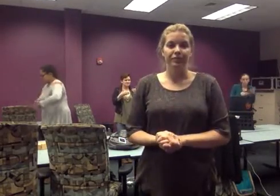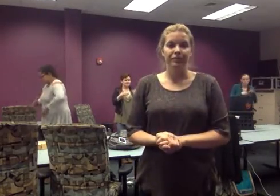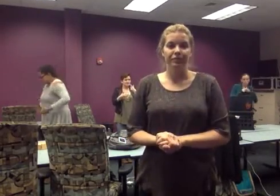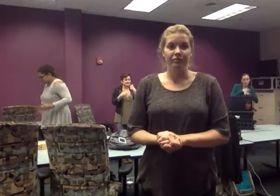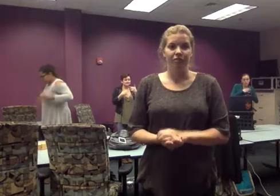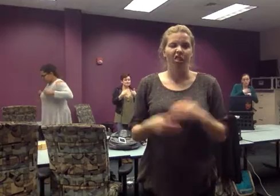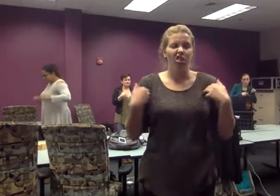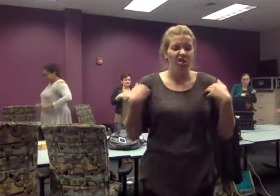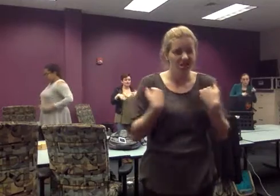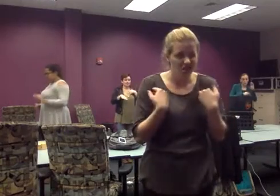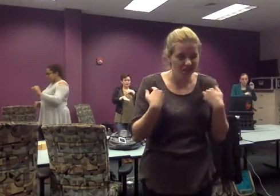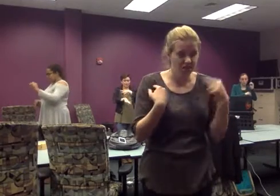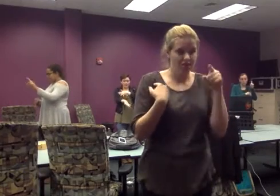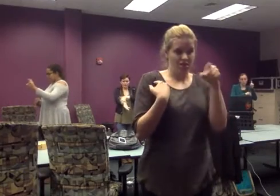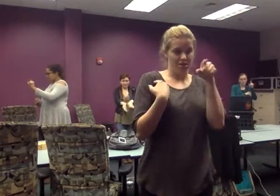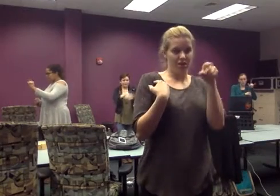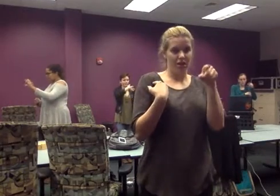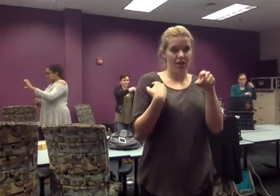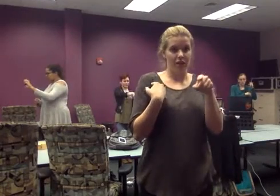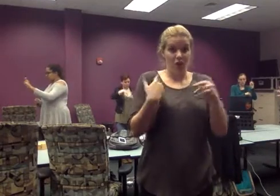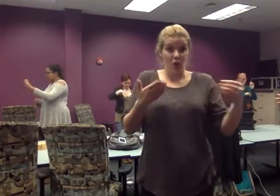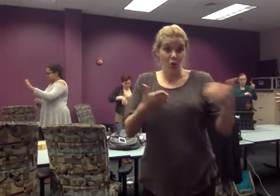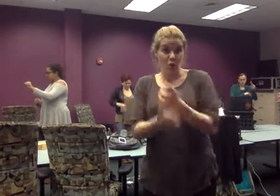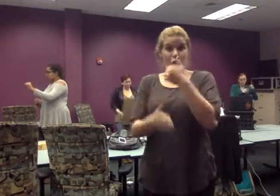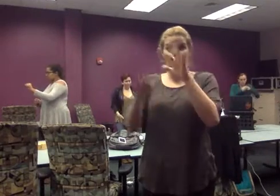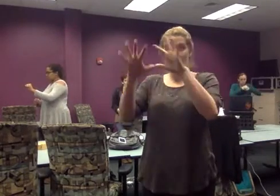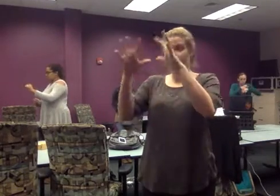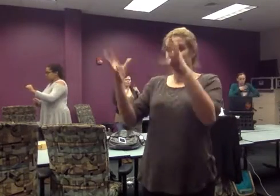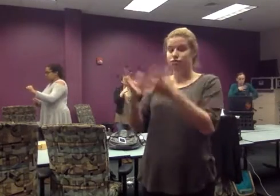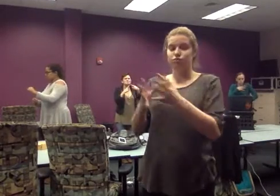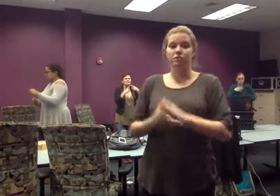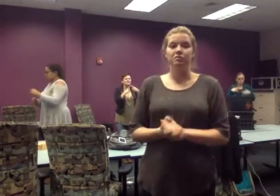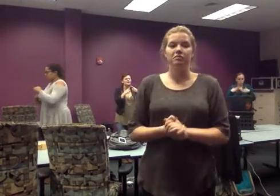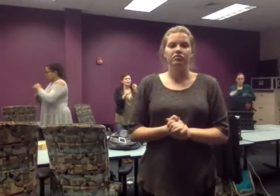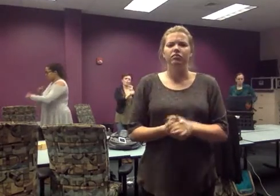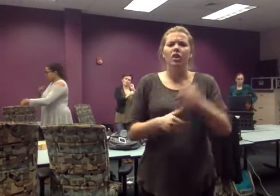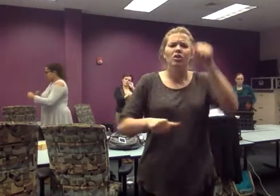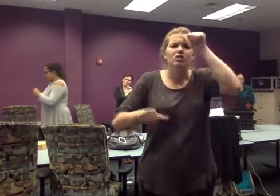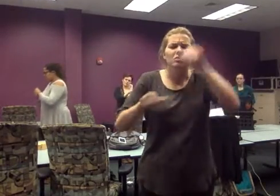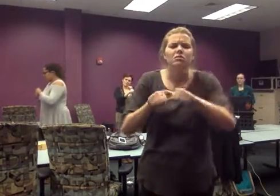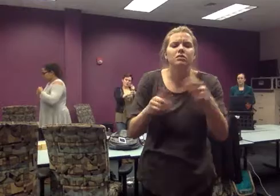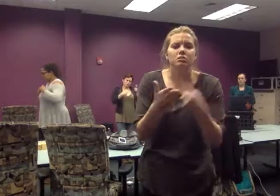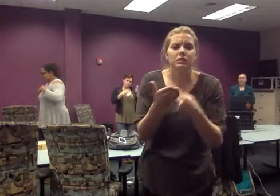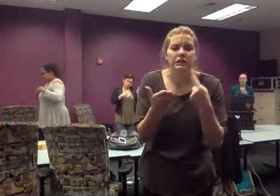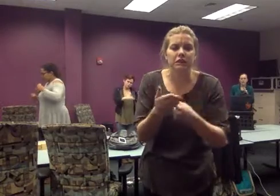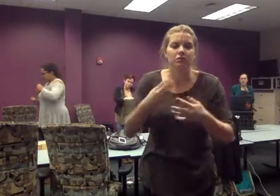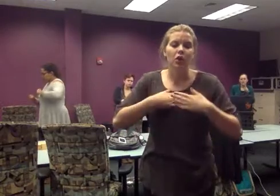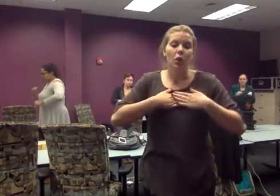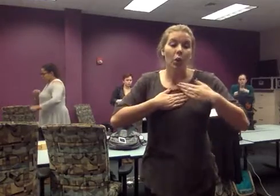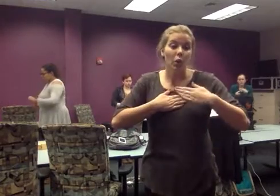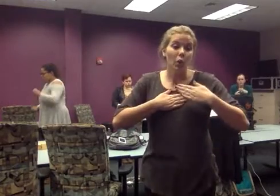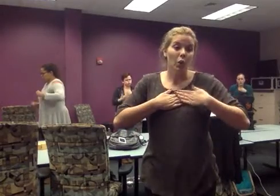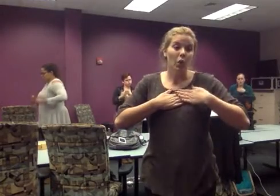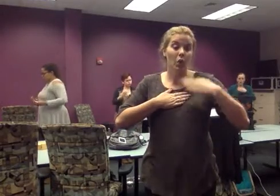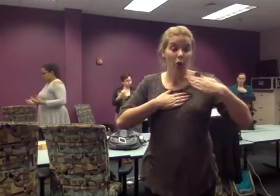we're working. Now, when we talked about the breath rate, we showed how when you're